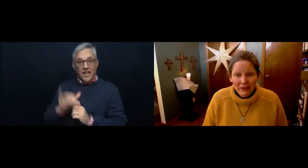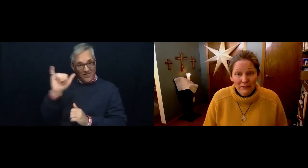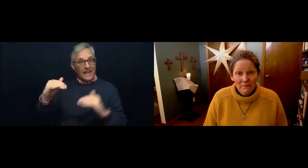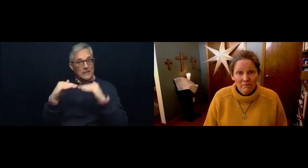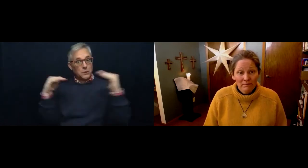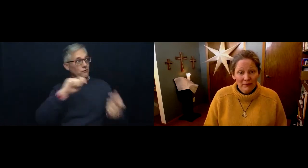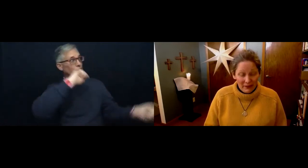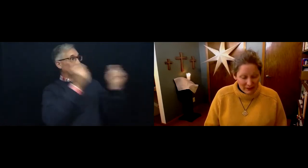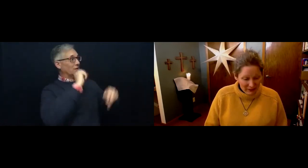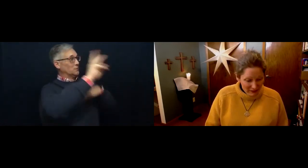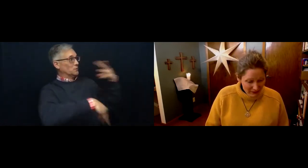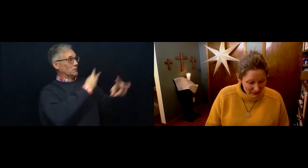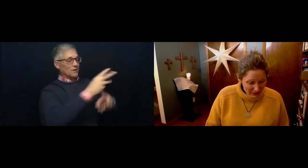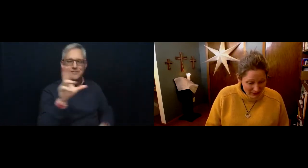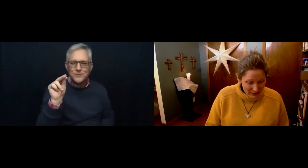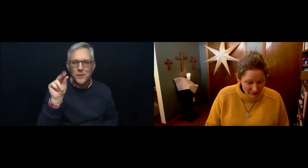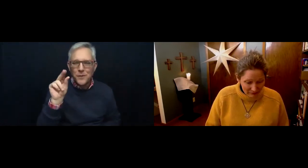involved.